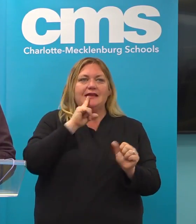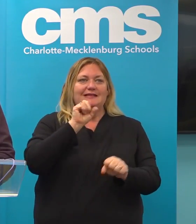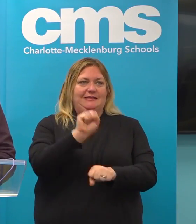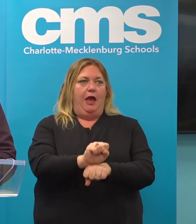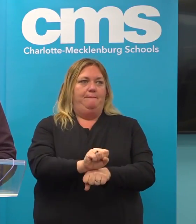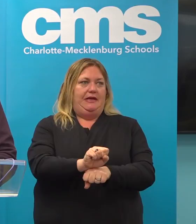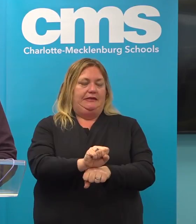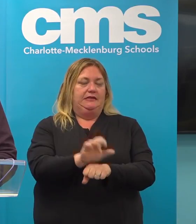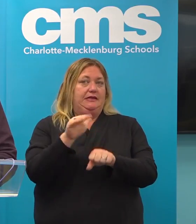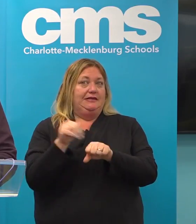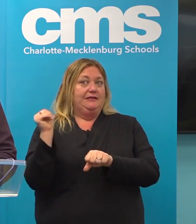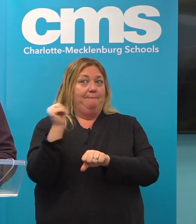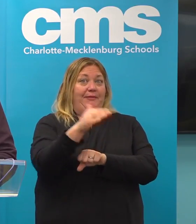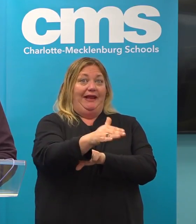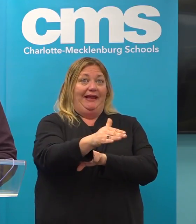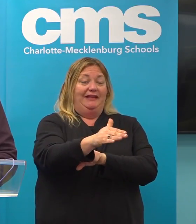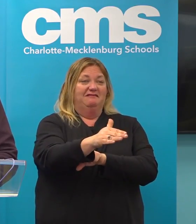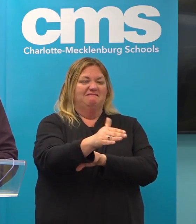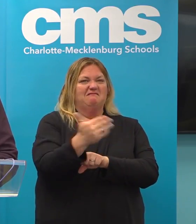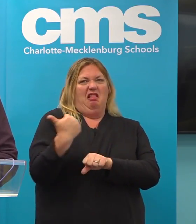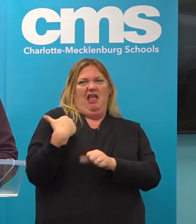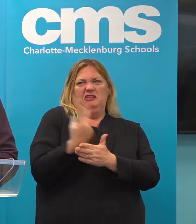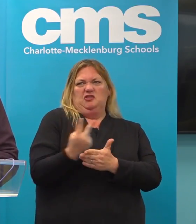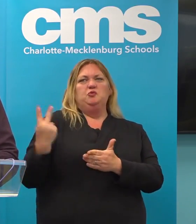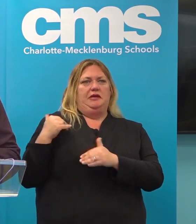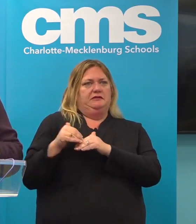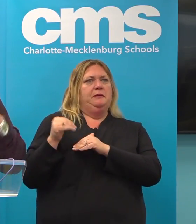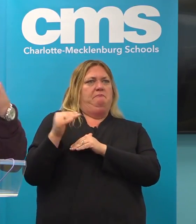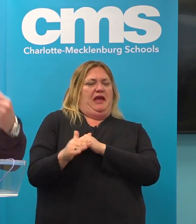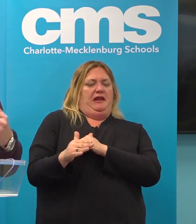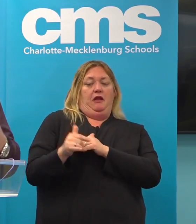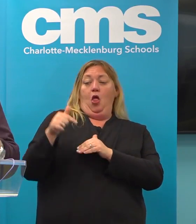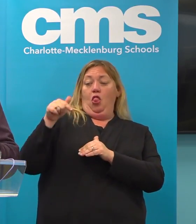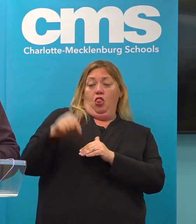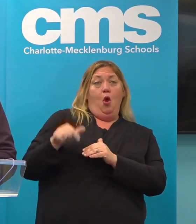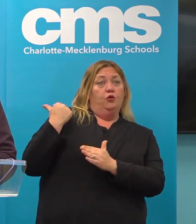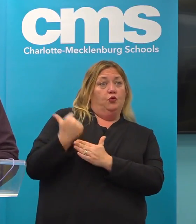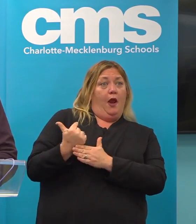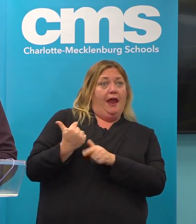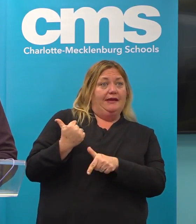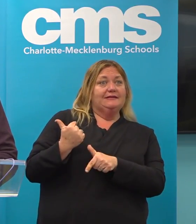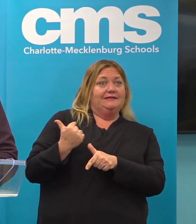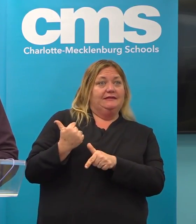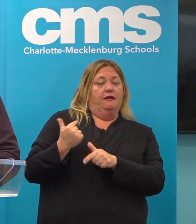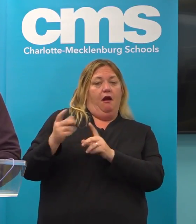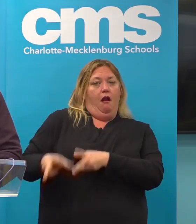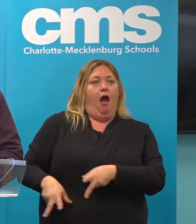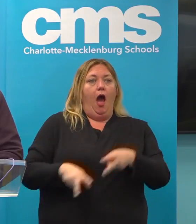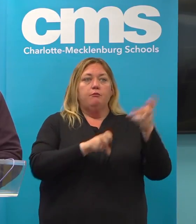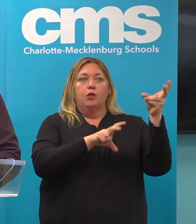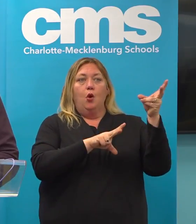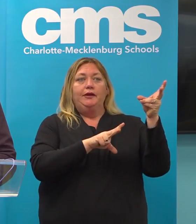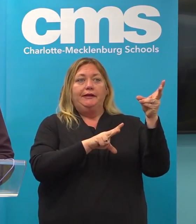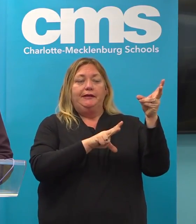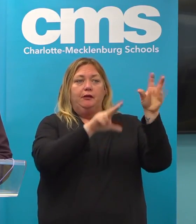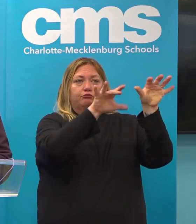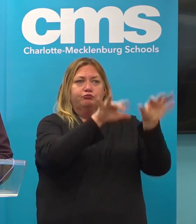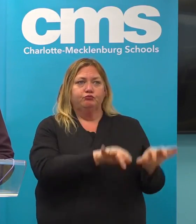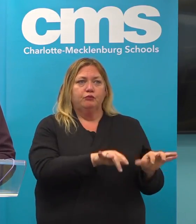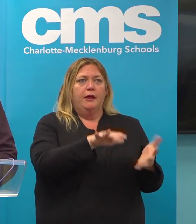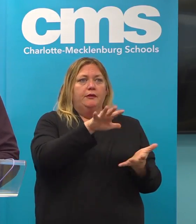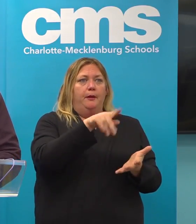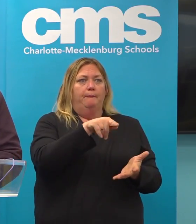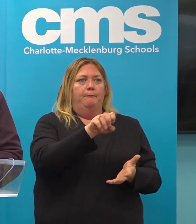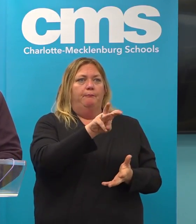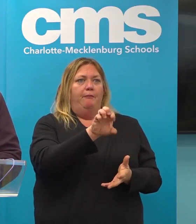assignment that has been submitted over the course of the last 2 weeks, to ensure that those grades are uploaded and entered into PowerSchool